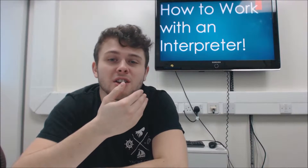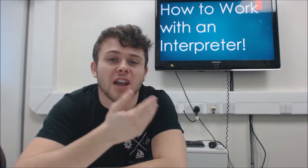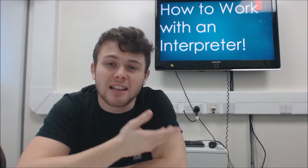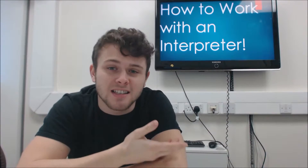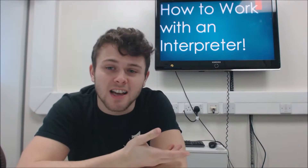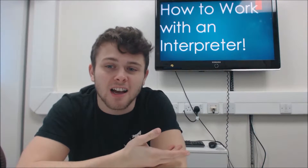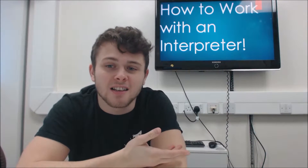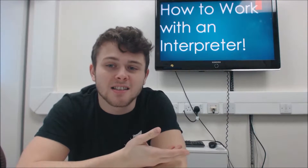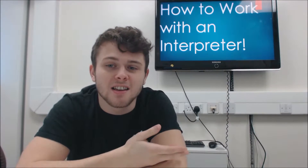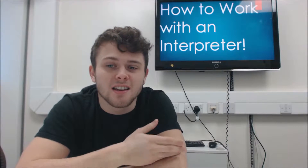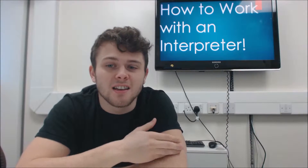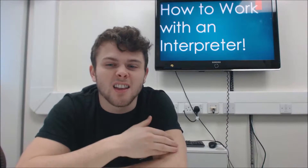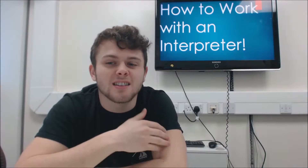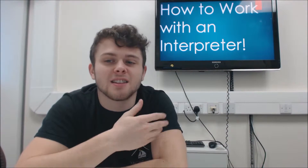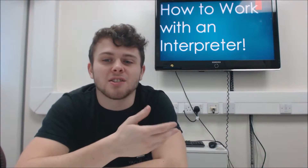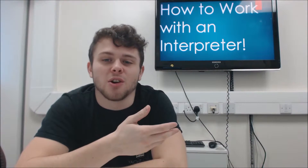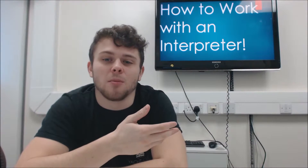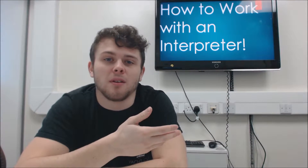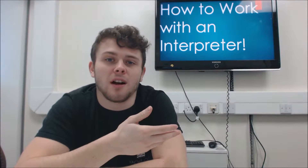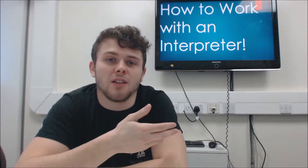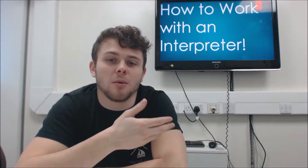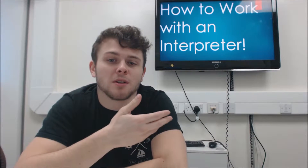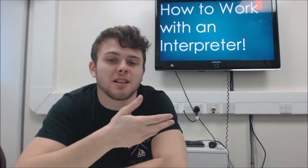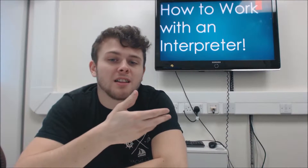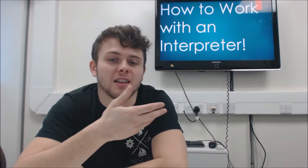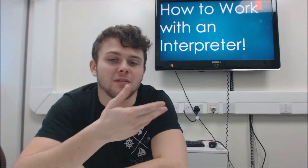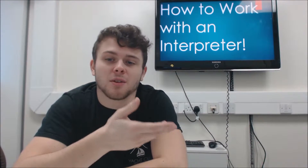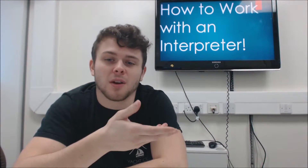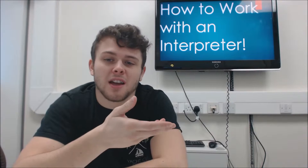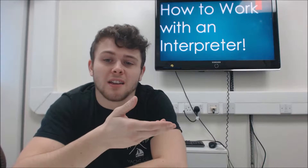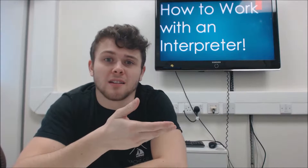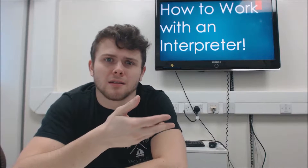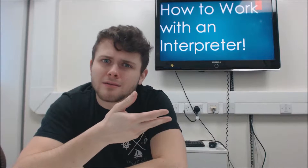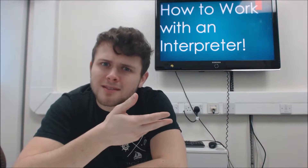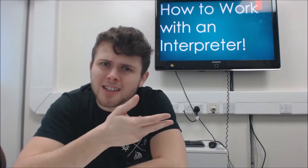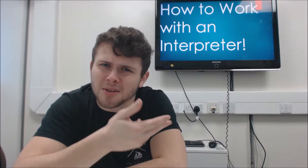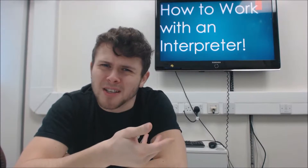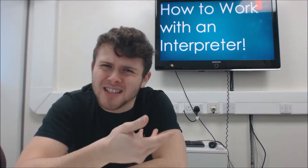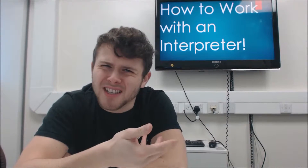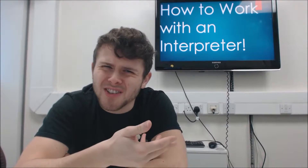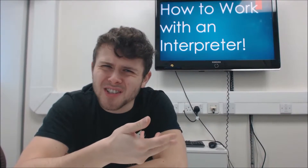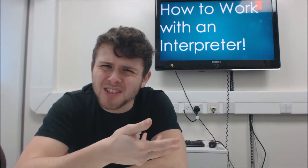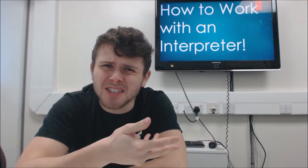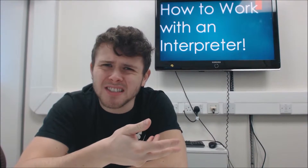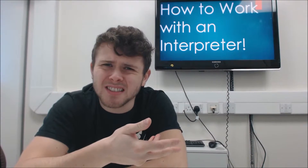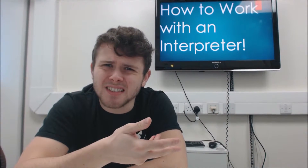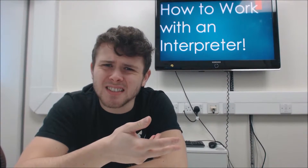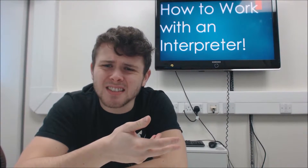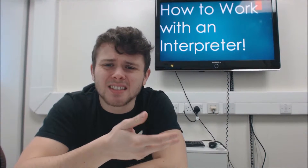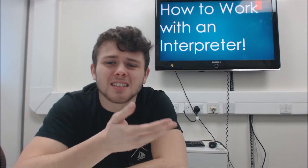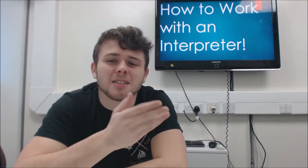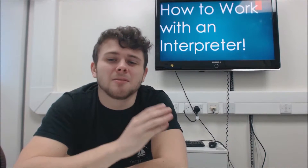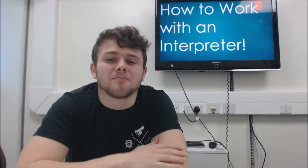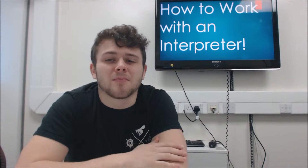set up a certain exercise. That isn't their job, and they will most likely give you a "are you being serious" look.